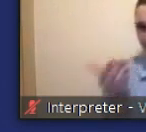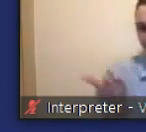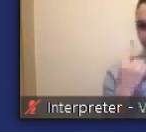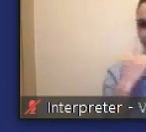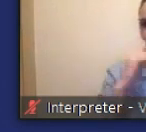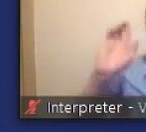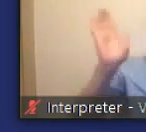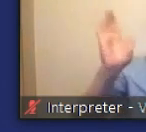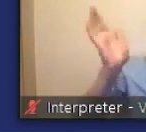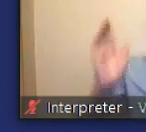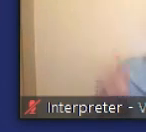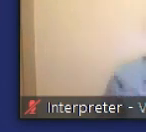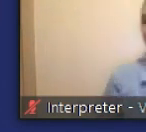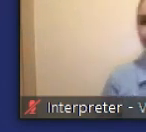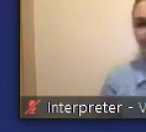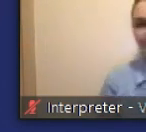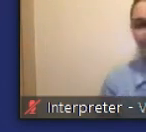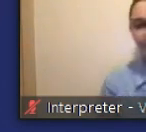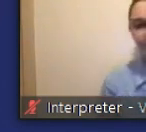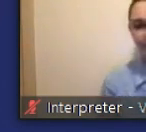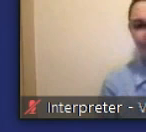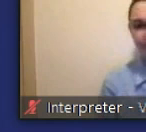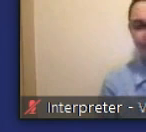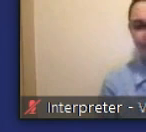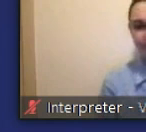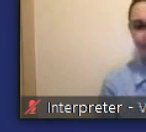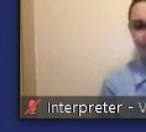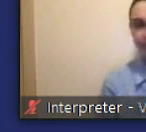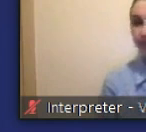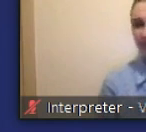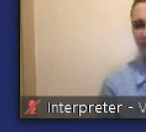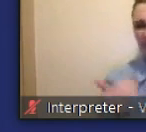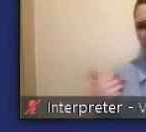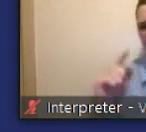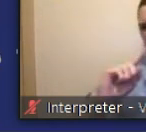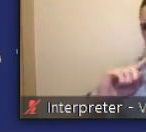Parocchi, our Data Manager at CDPHE. We'll start things off with Dr. Herlihy.